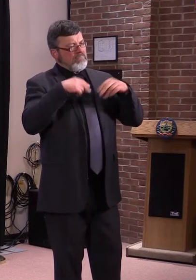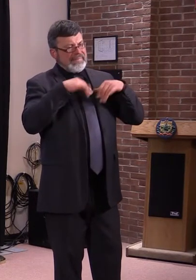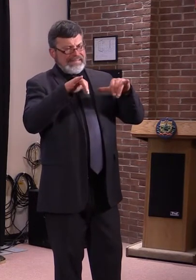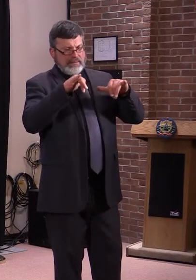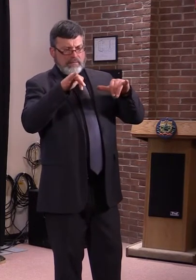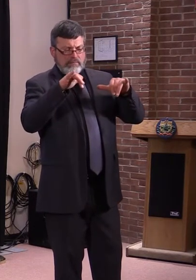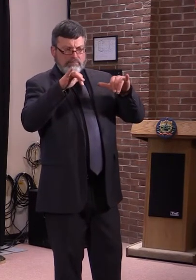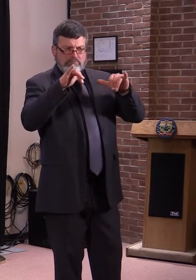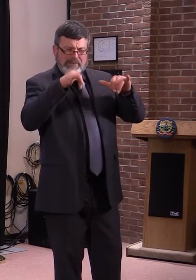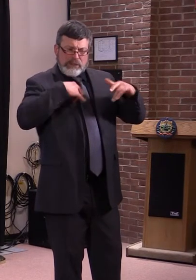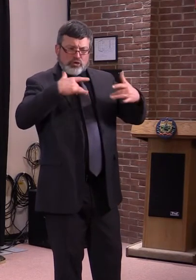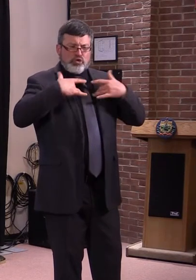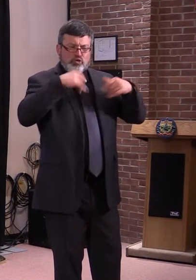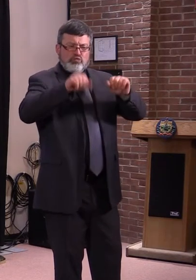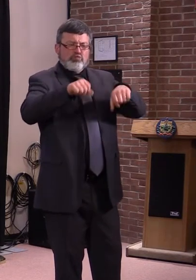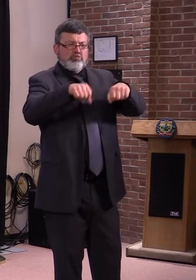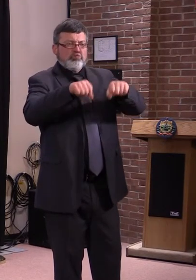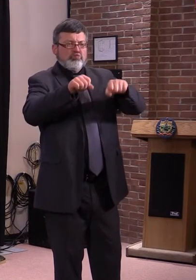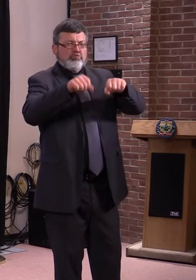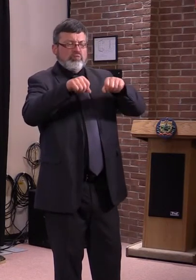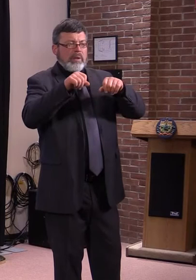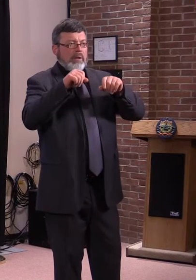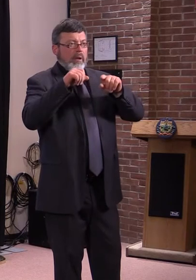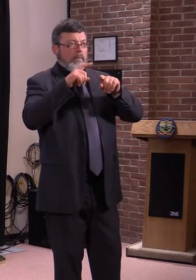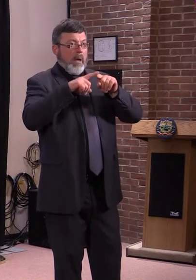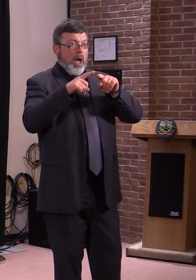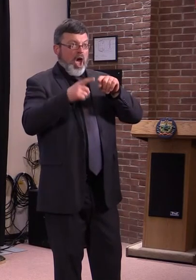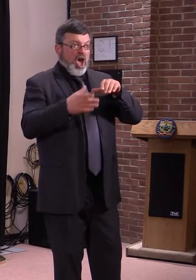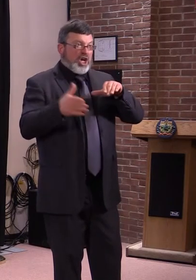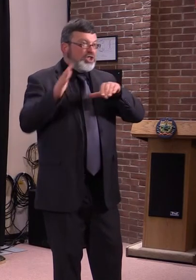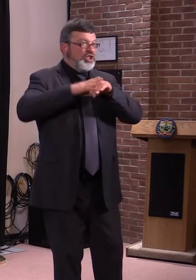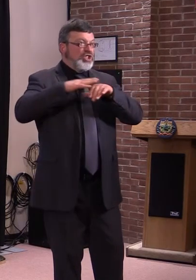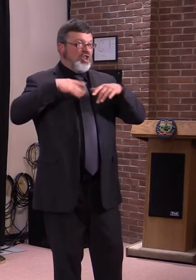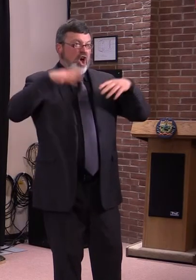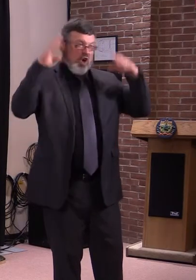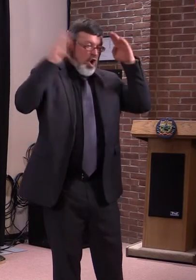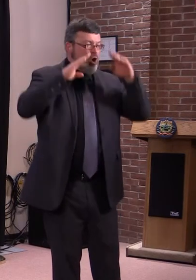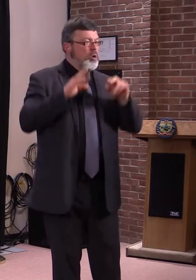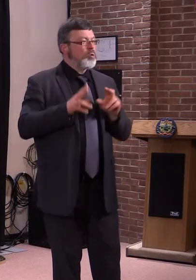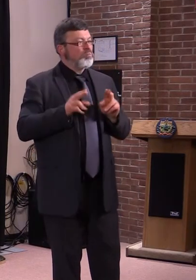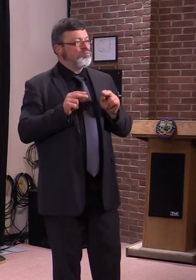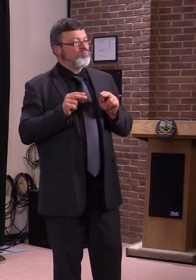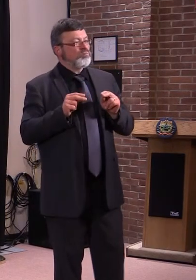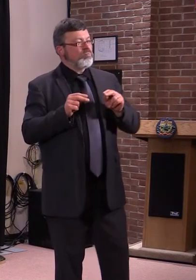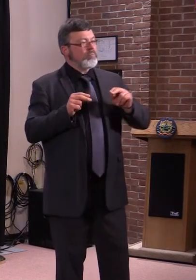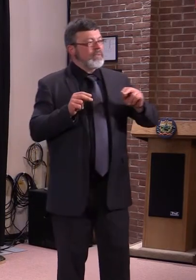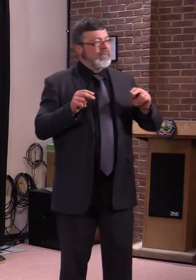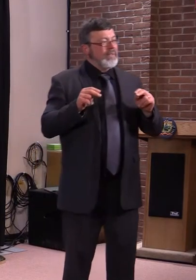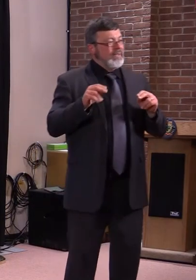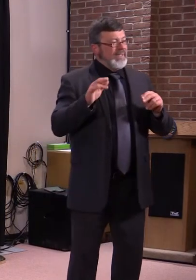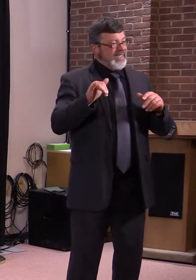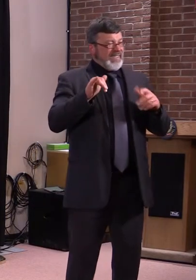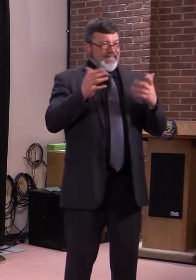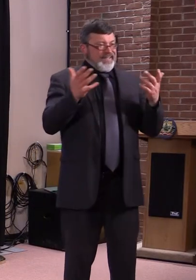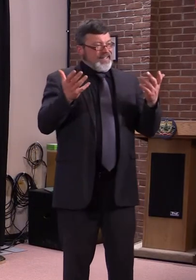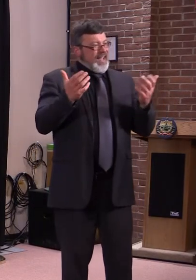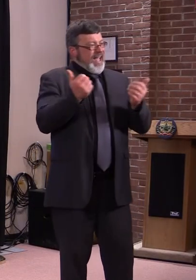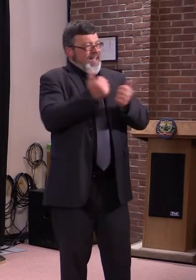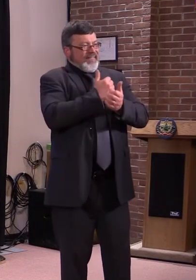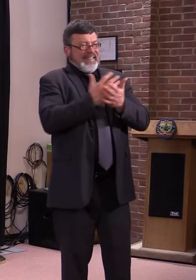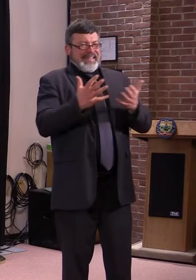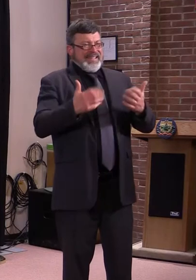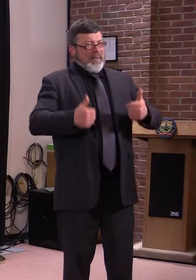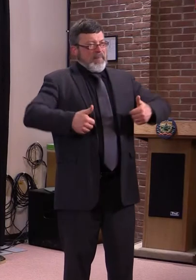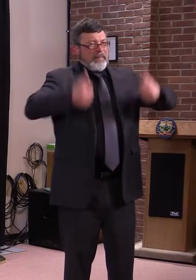inflation. This is, we're seeing, you know, worldwide events that are going to have an effect on